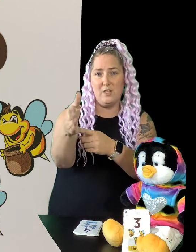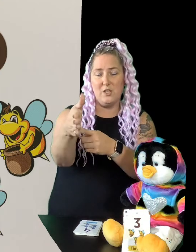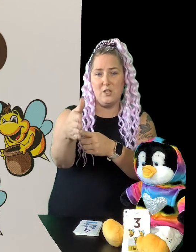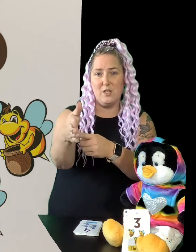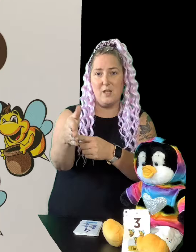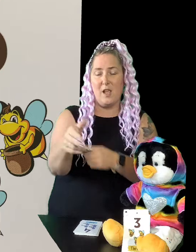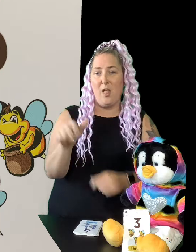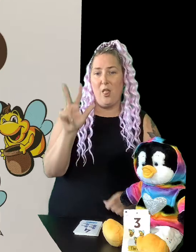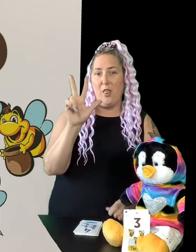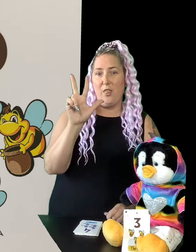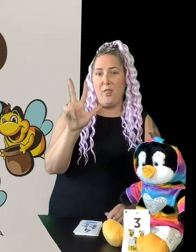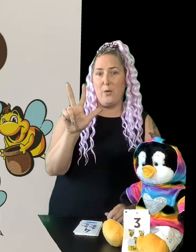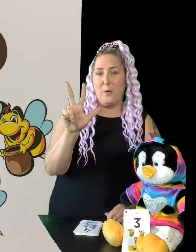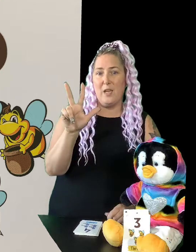fish, 3